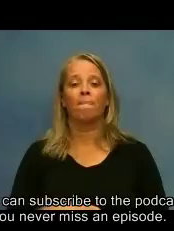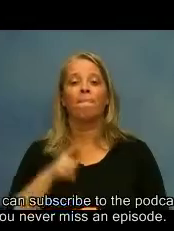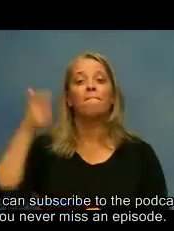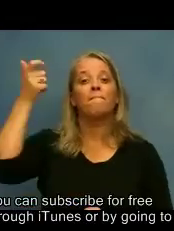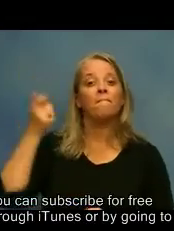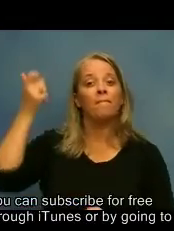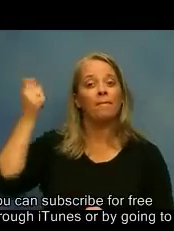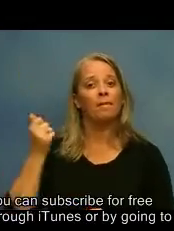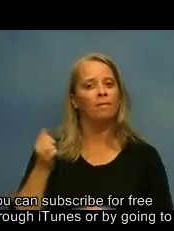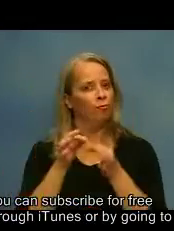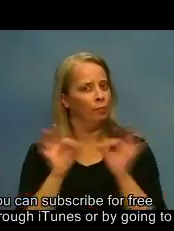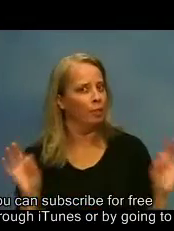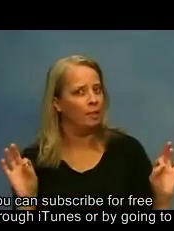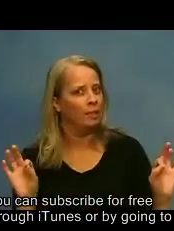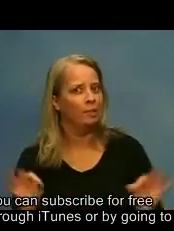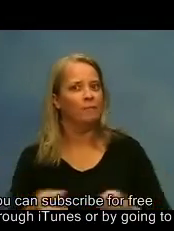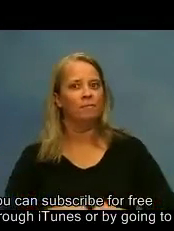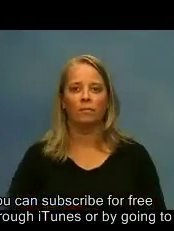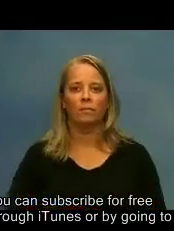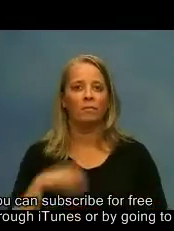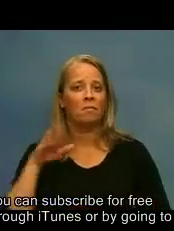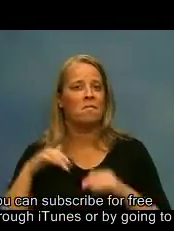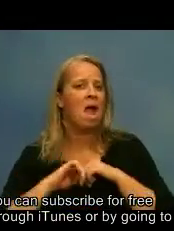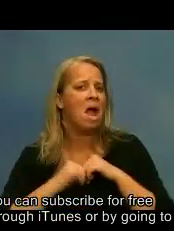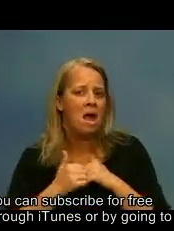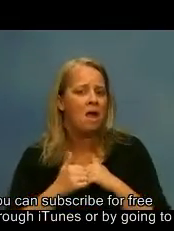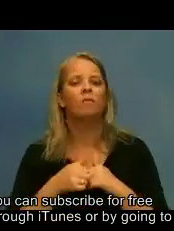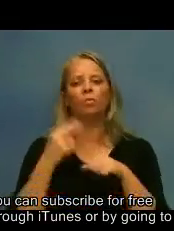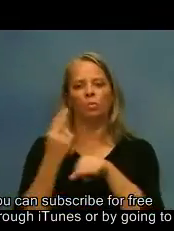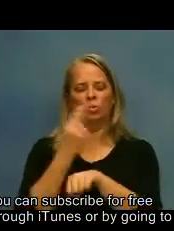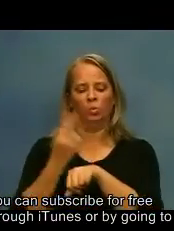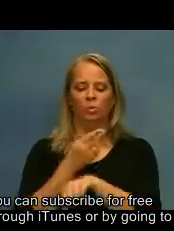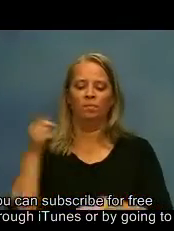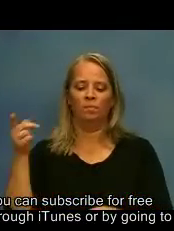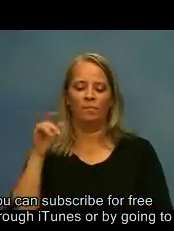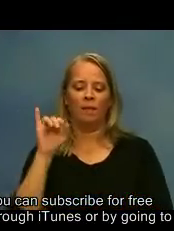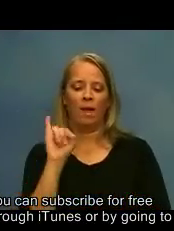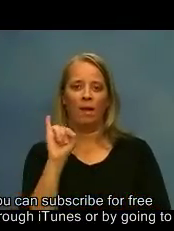You can subscribe for free through iTunes... Or... By going to...